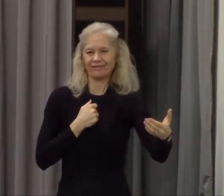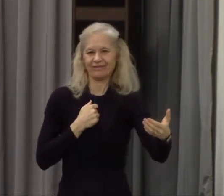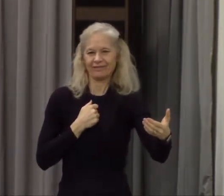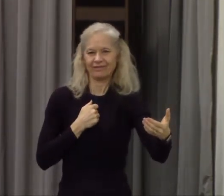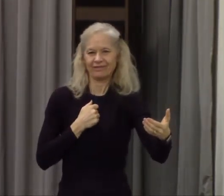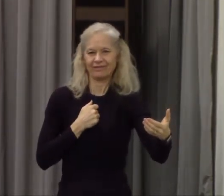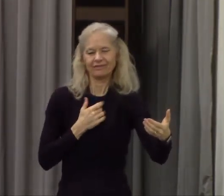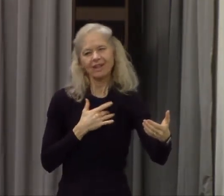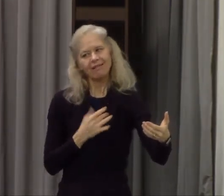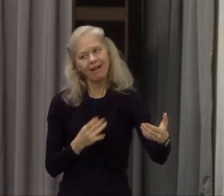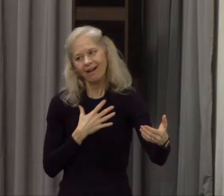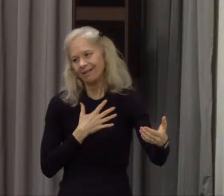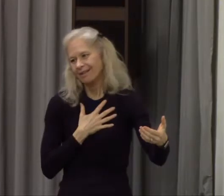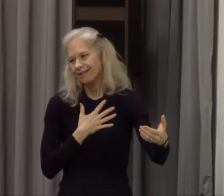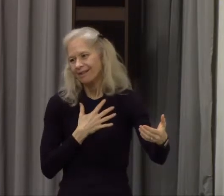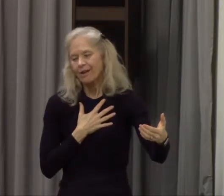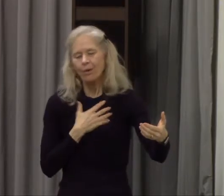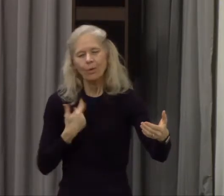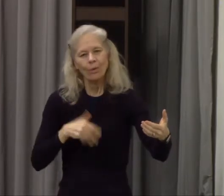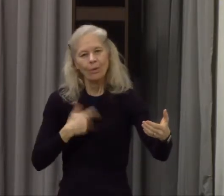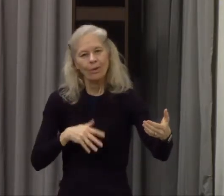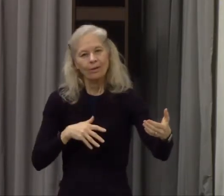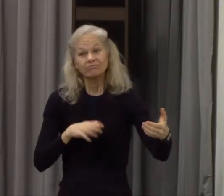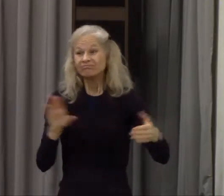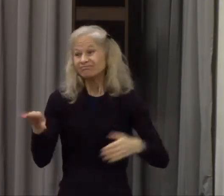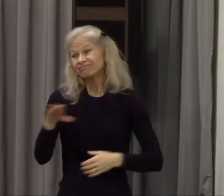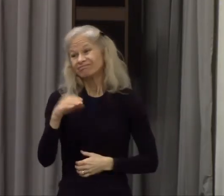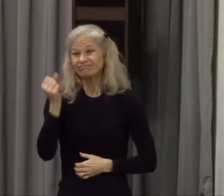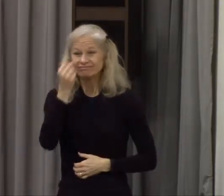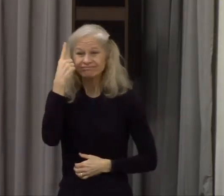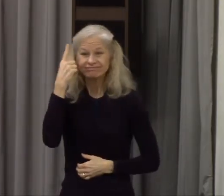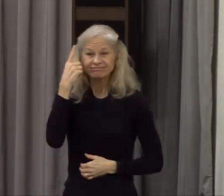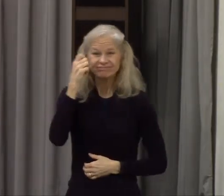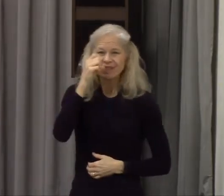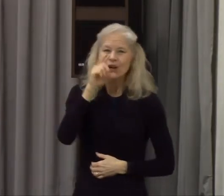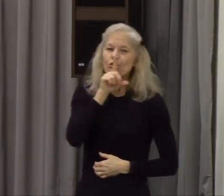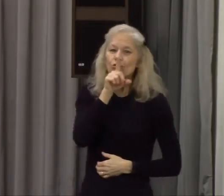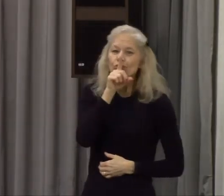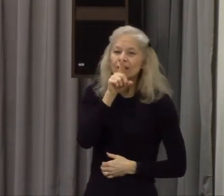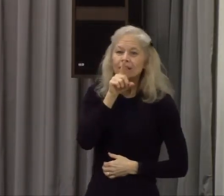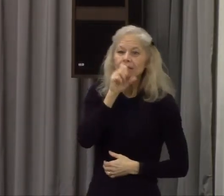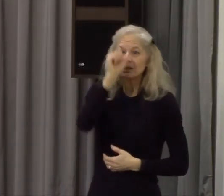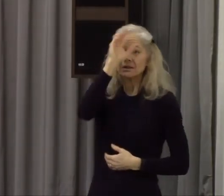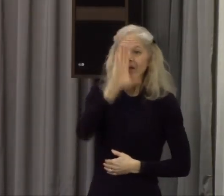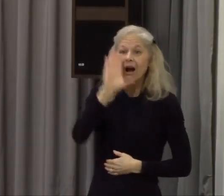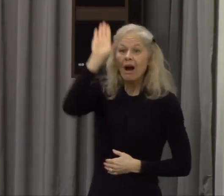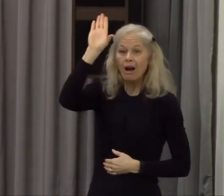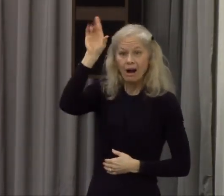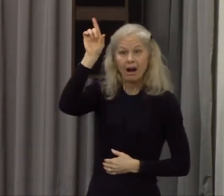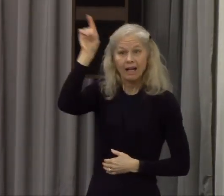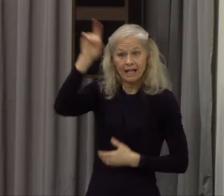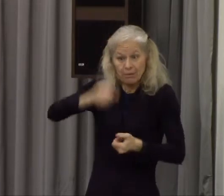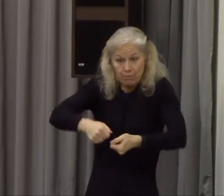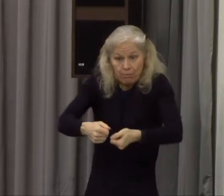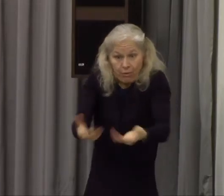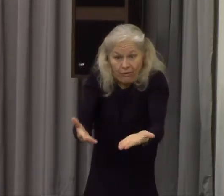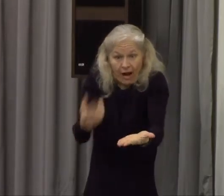God's salvation is really not a plan. It's a person. God's salvation is a